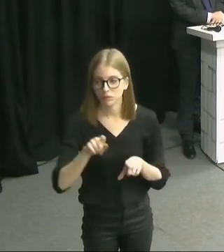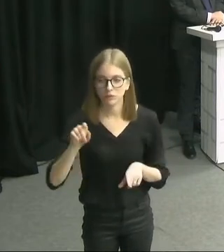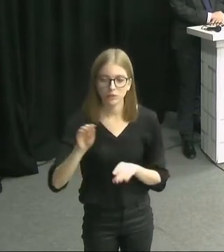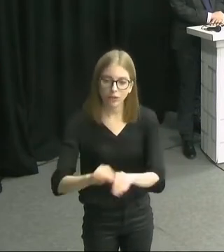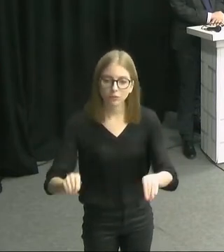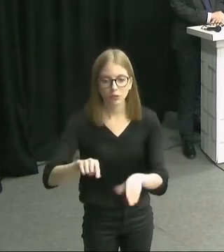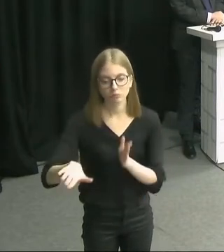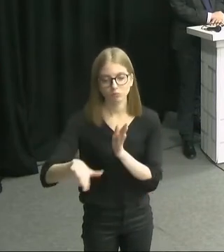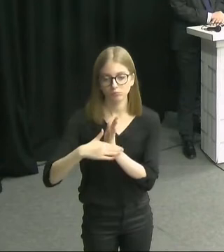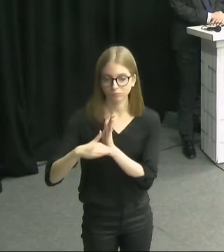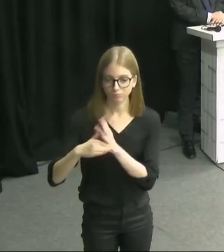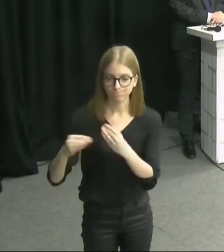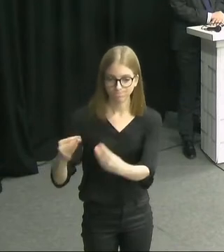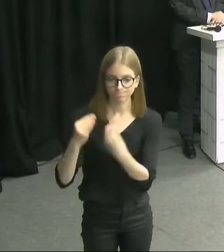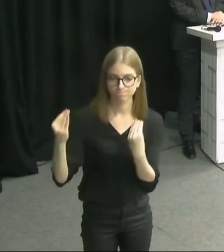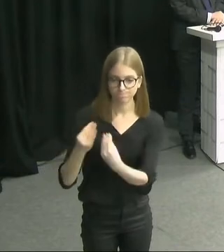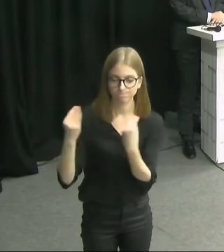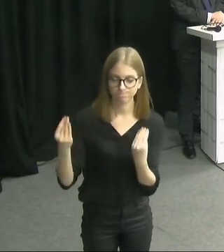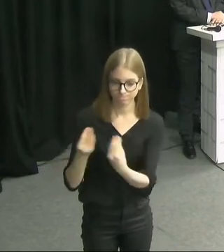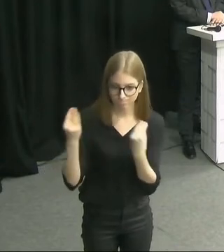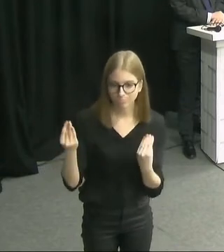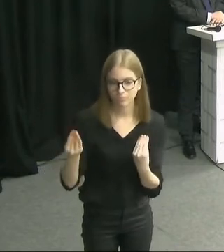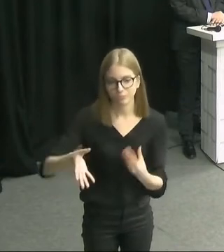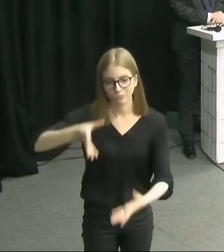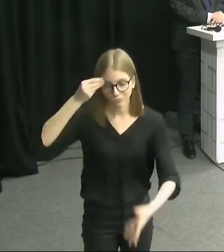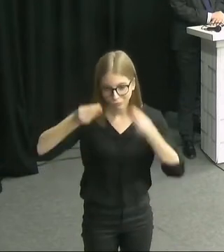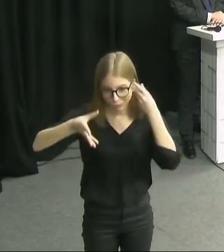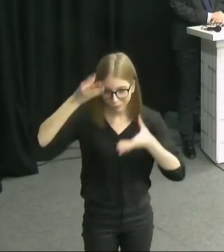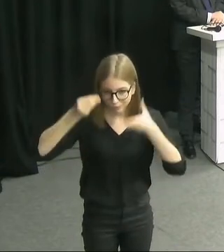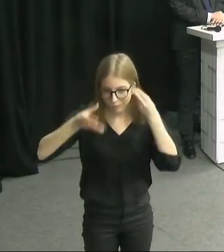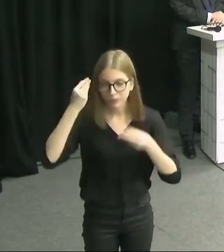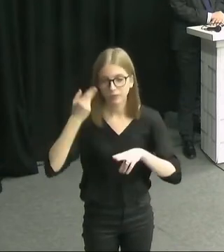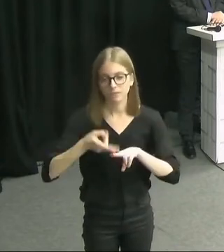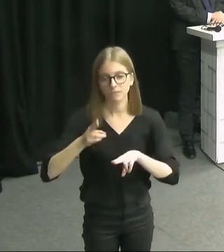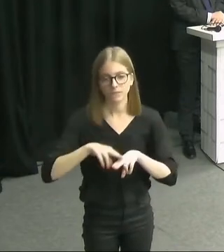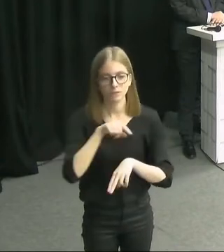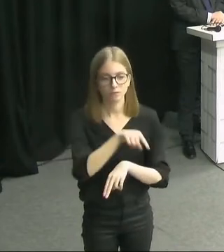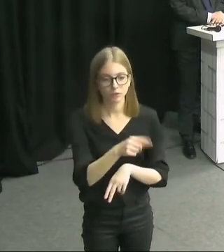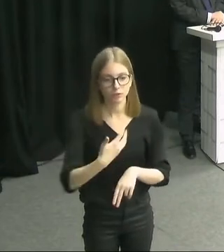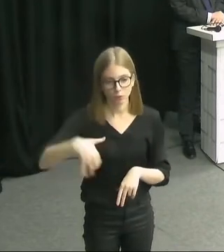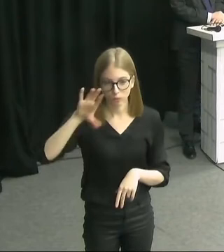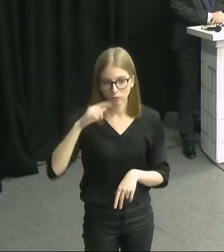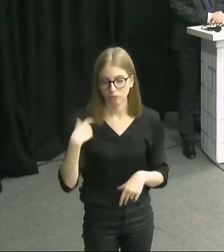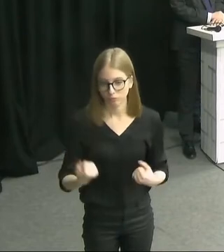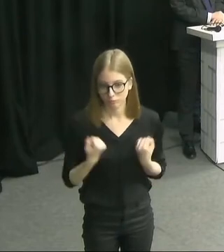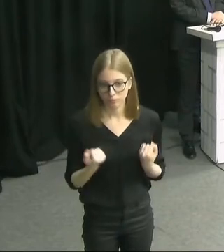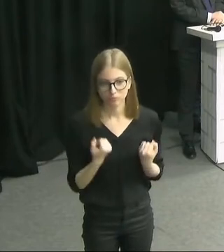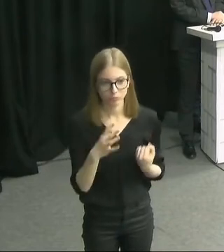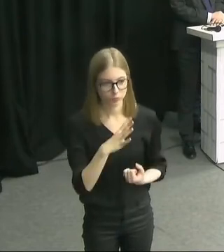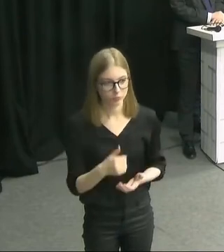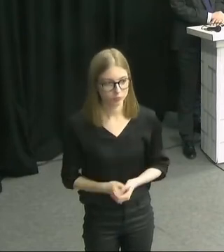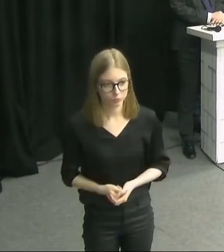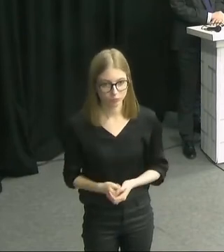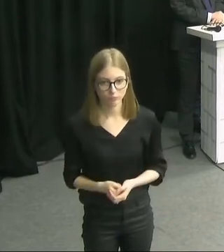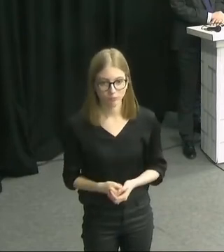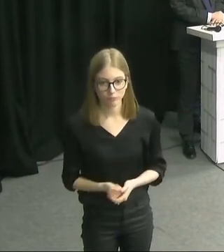have mentors who worked a lot one-on-one with me. So we should really work a bit more in smaller groups. Thank